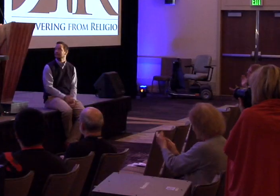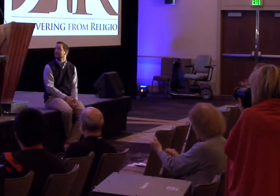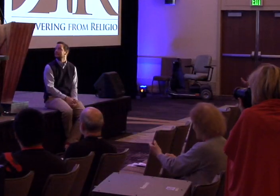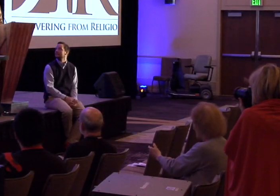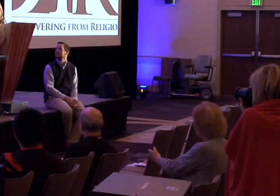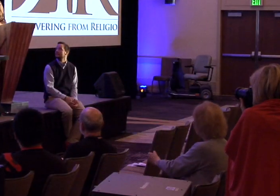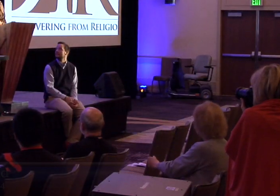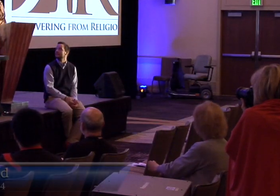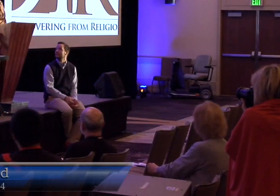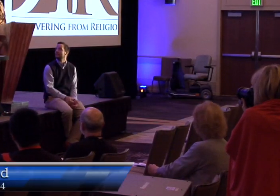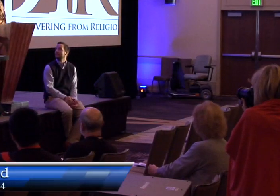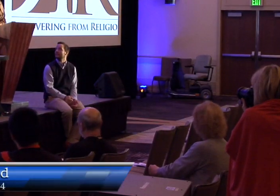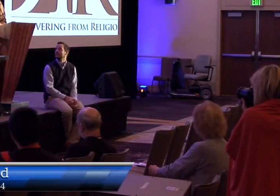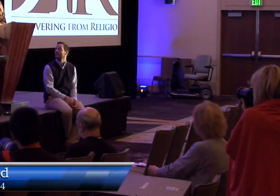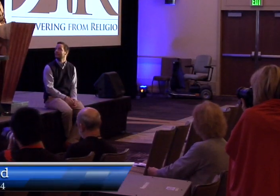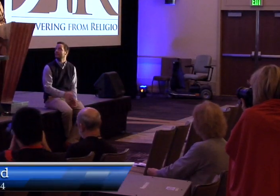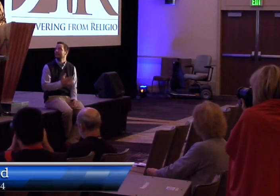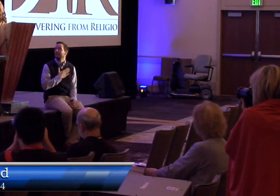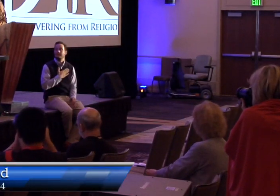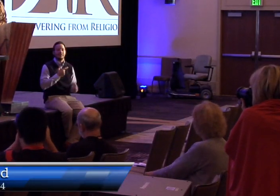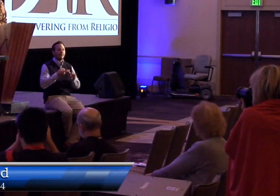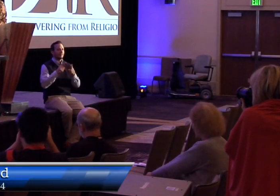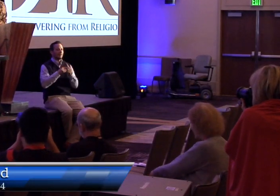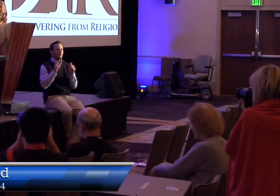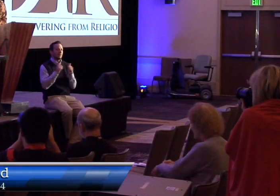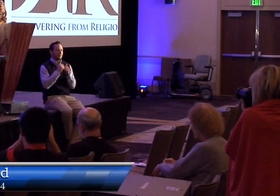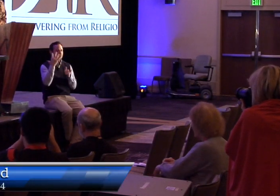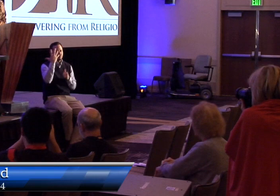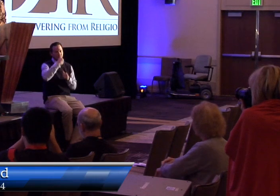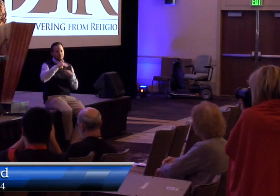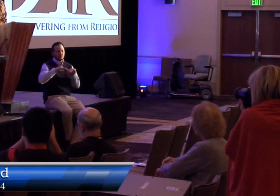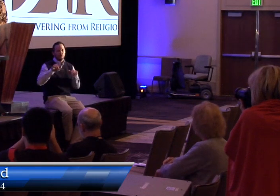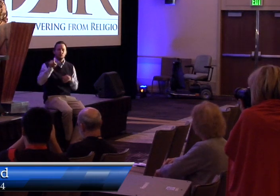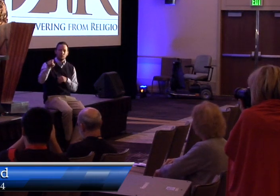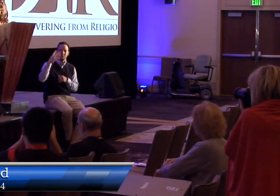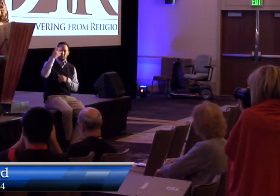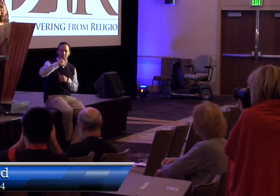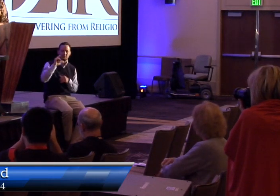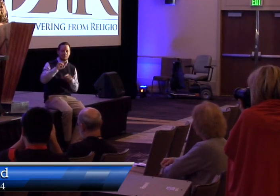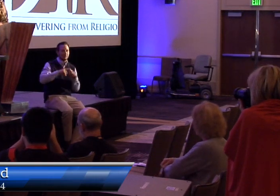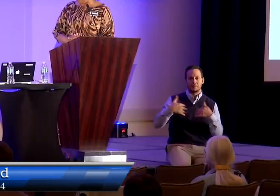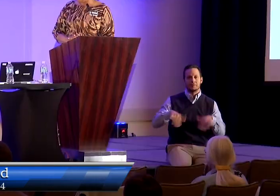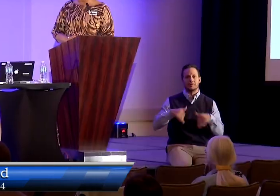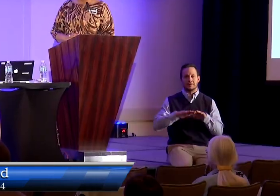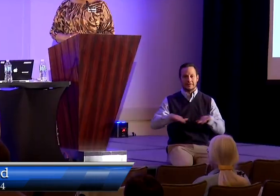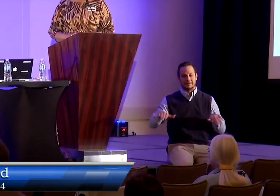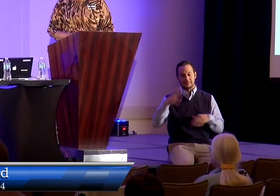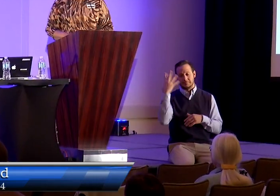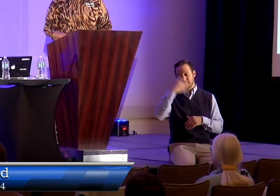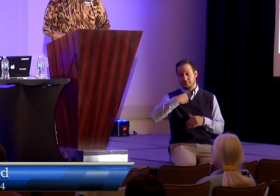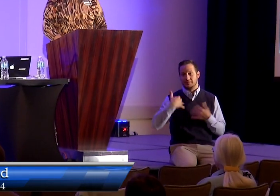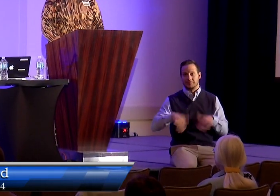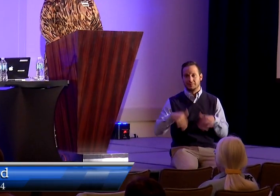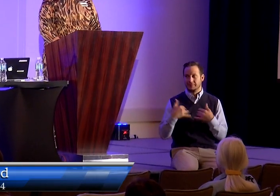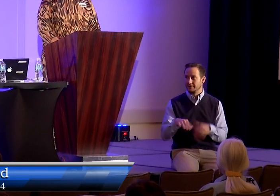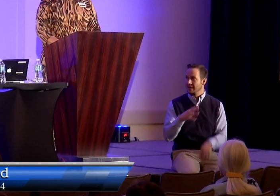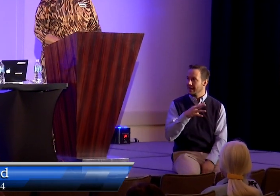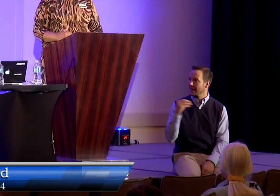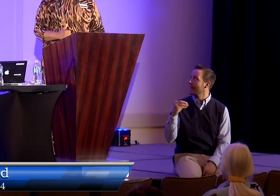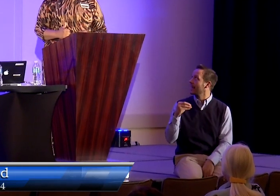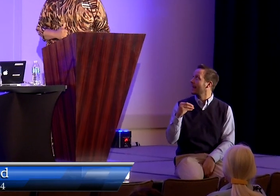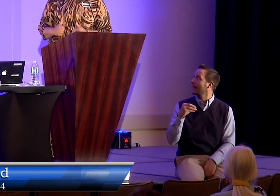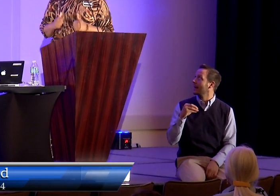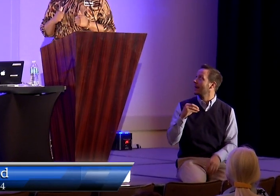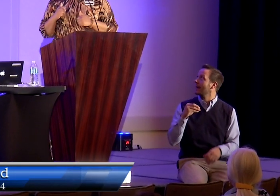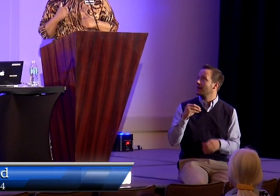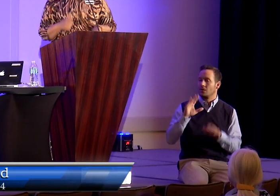My friend with beautiful children. She's beautiful too, but your kids, I mean, whoa, seriously. And an